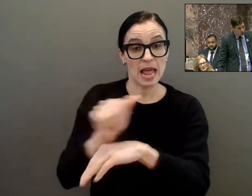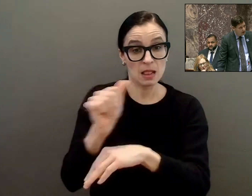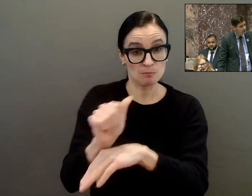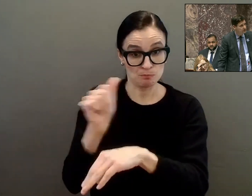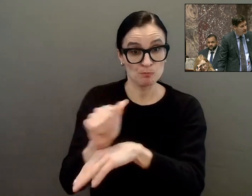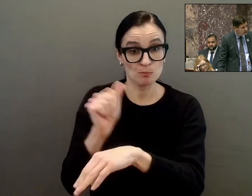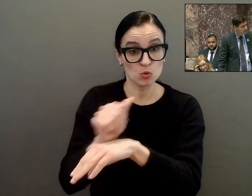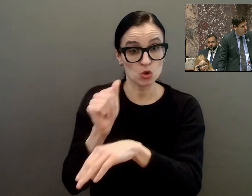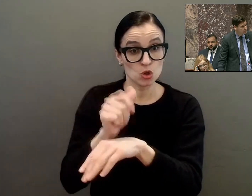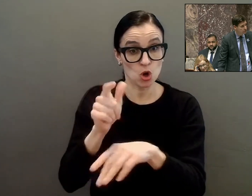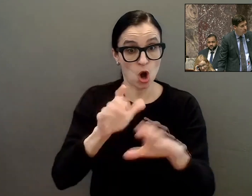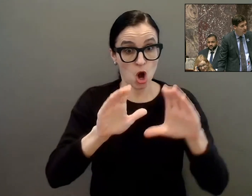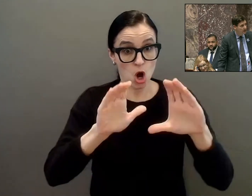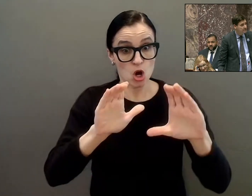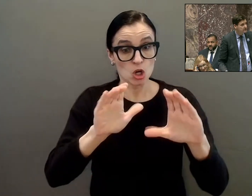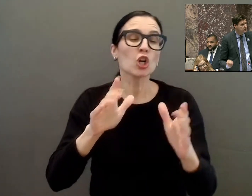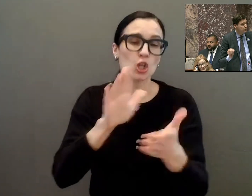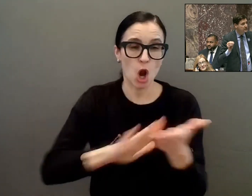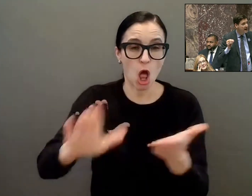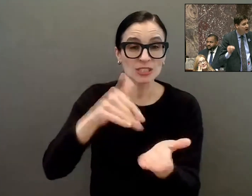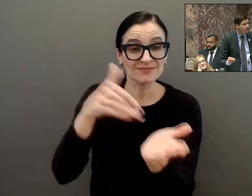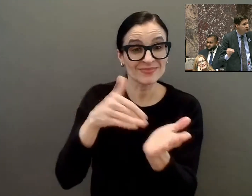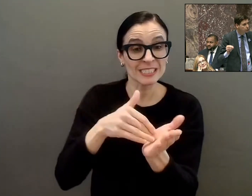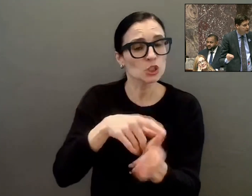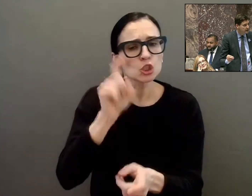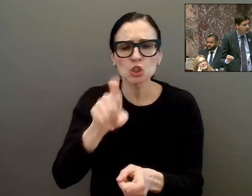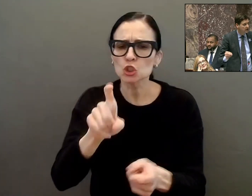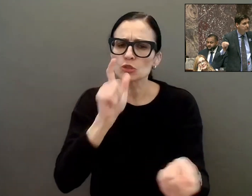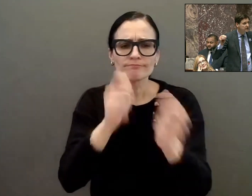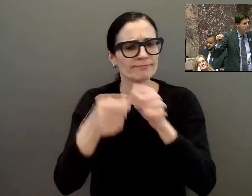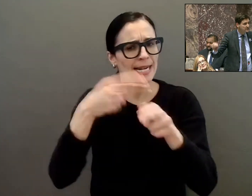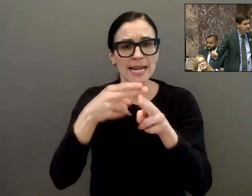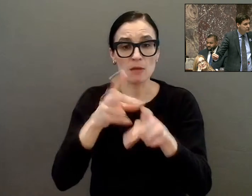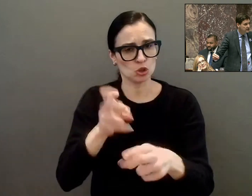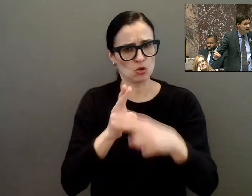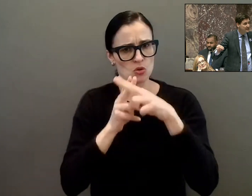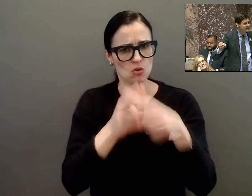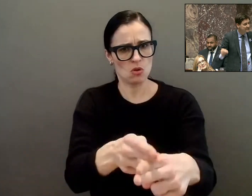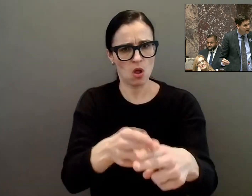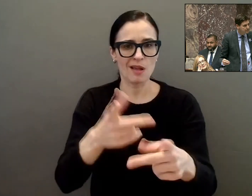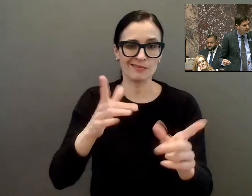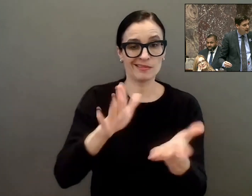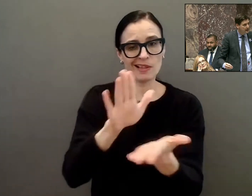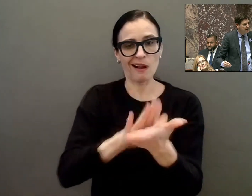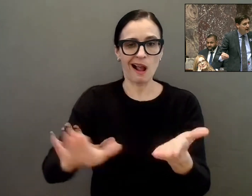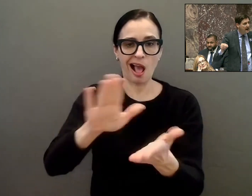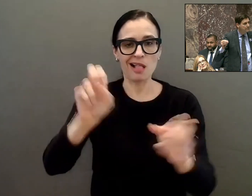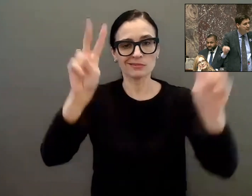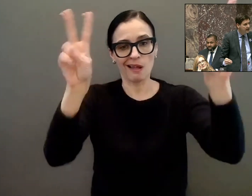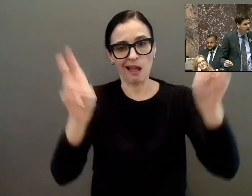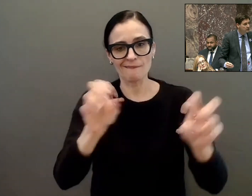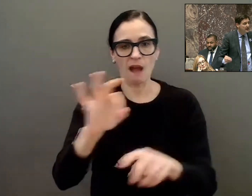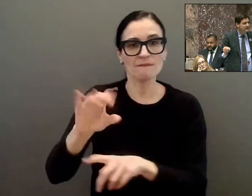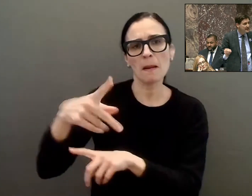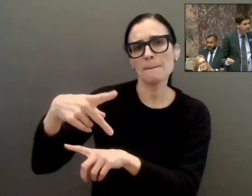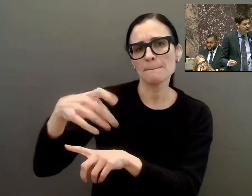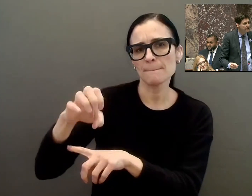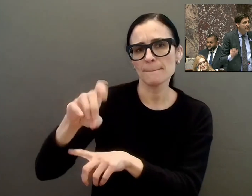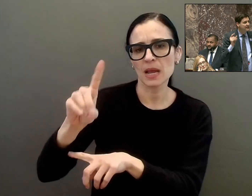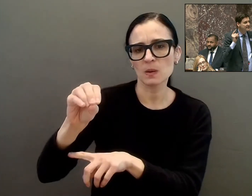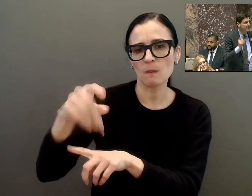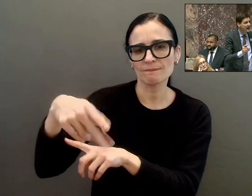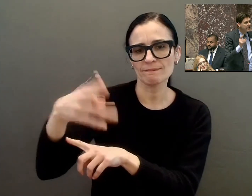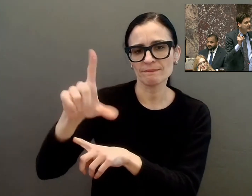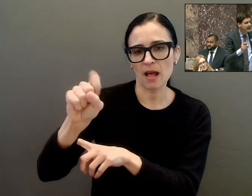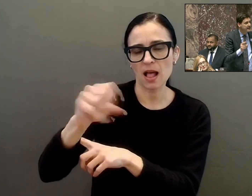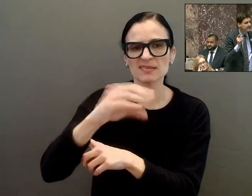and Child Sex Abusers. This is who the health critic for the opposition sat beside at a panel yesterday.